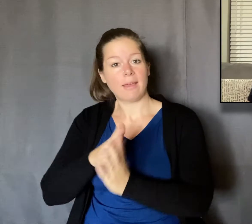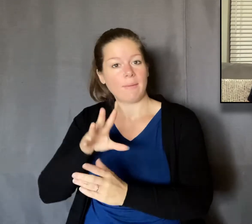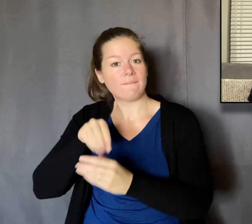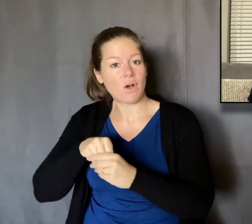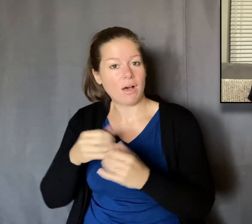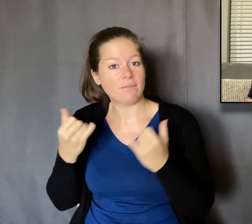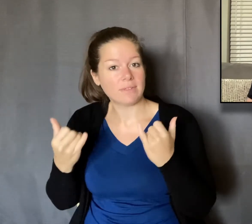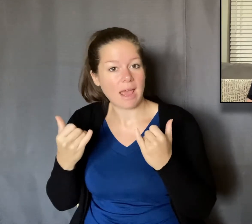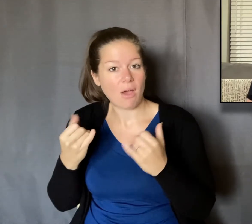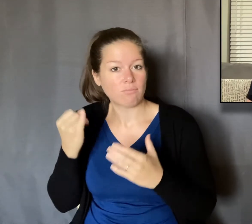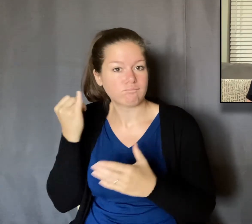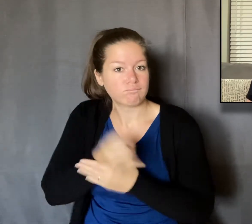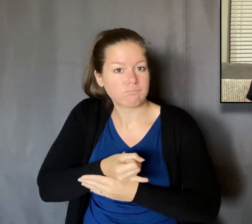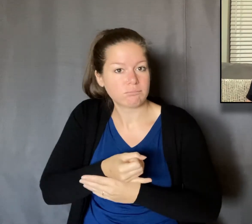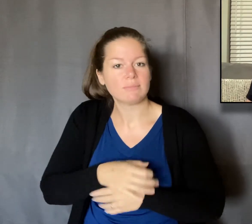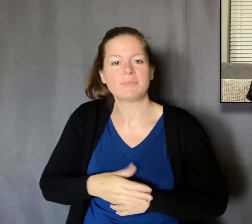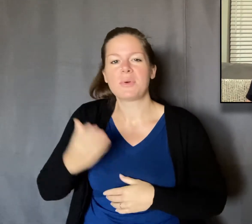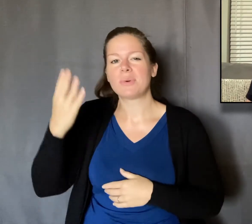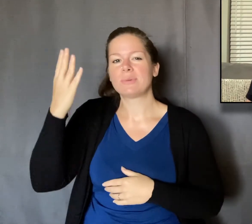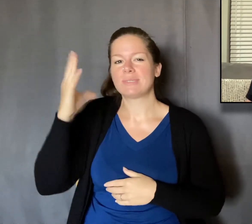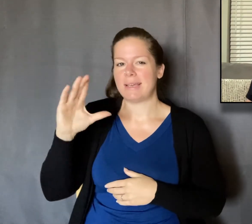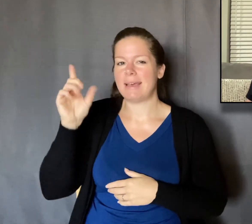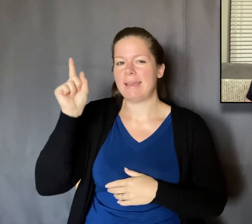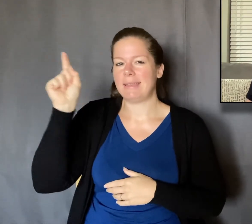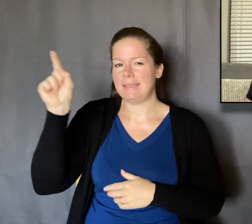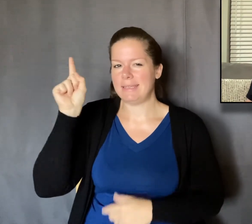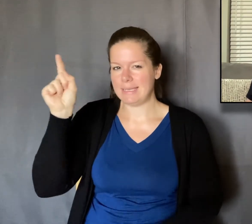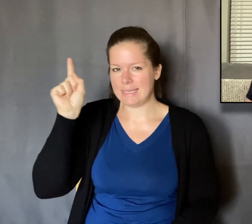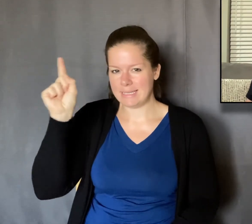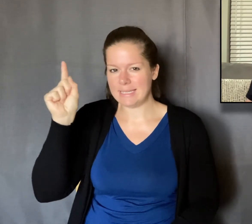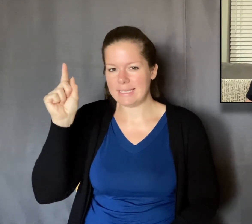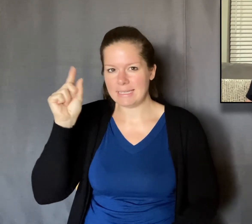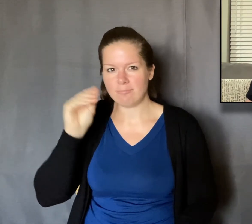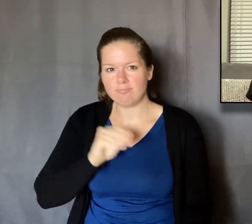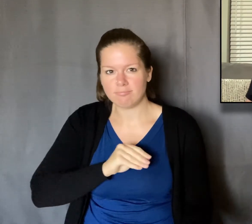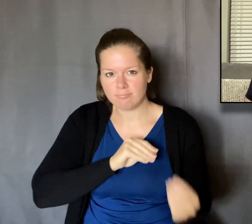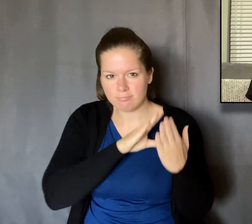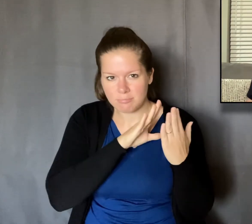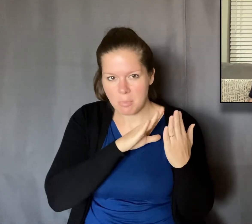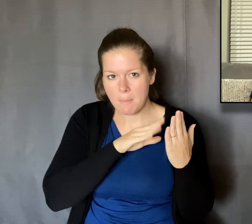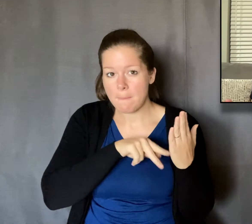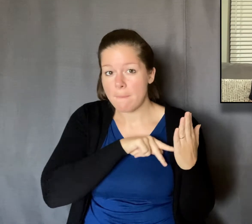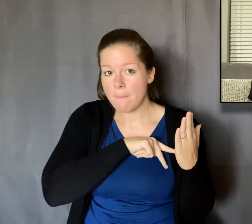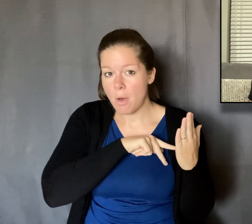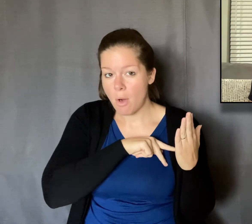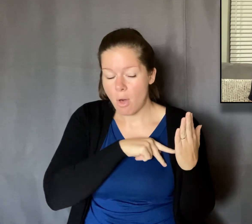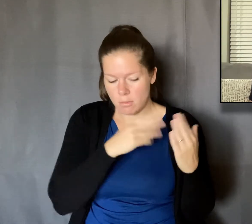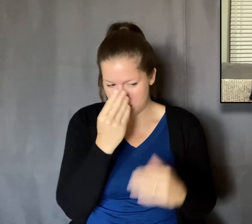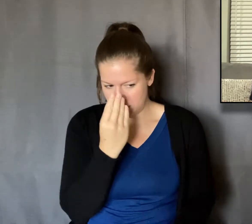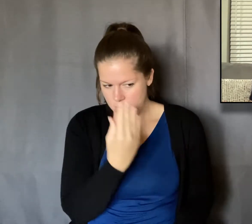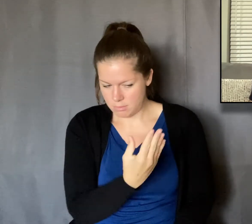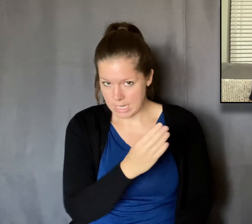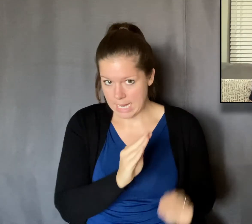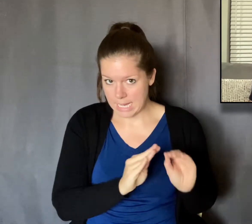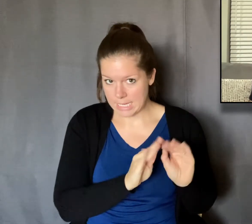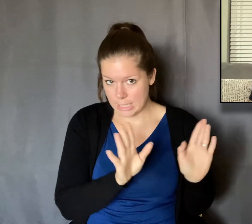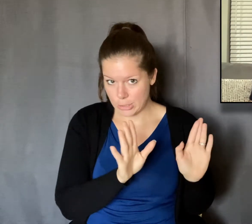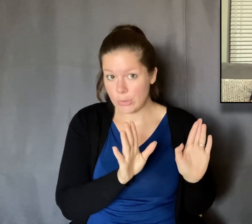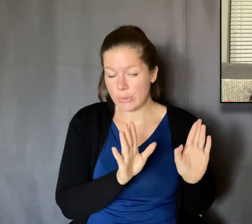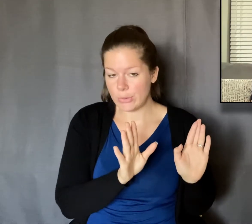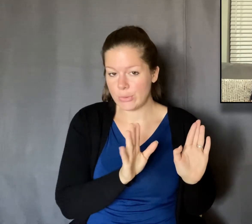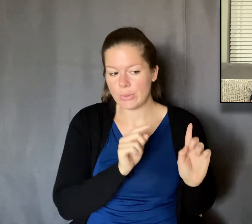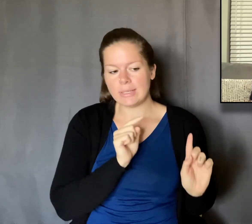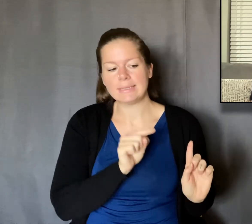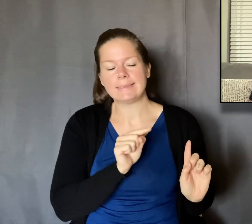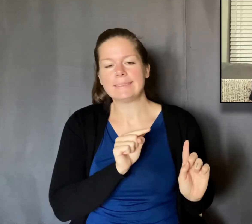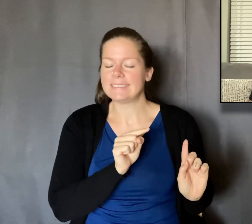God, in a moment, speaks to the Apostle Paul and makes it clear to him and reveals to him that